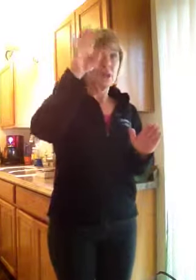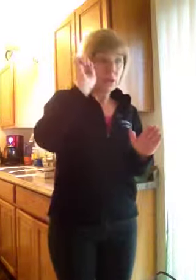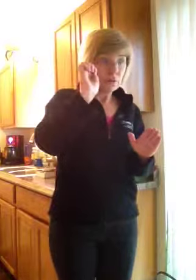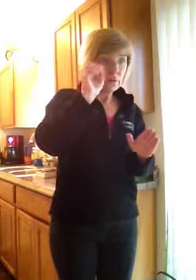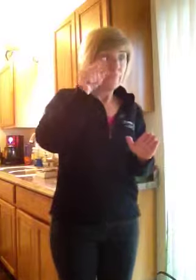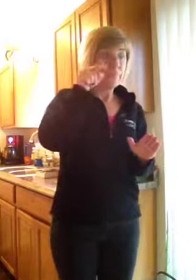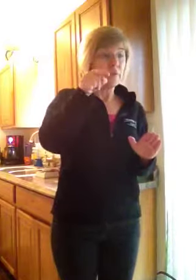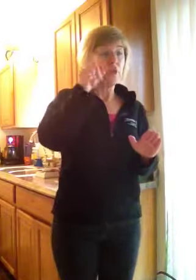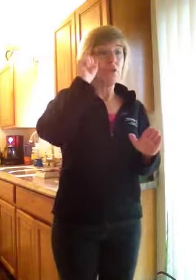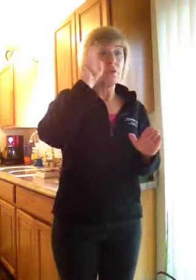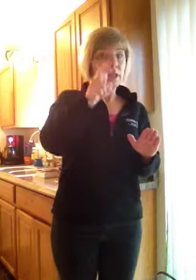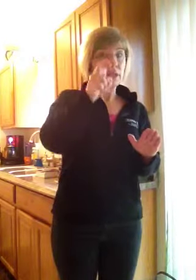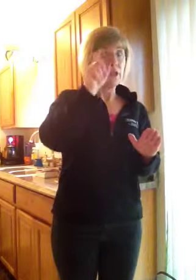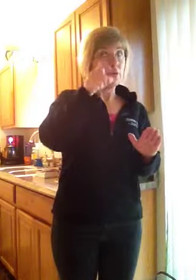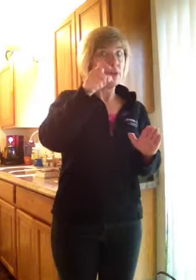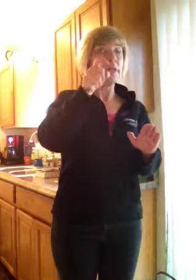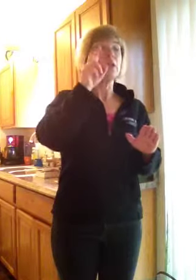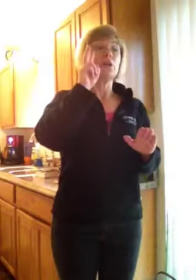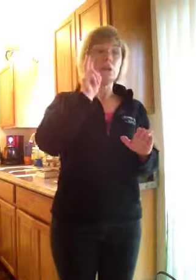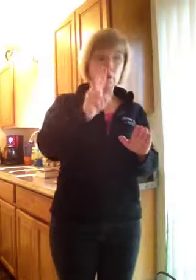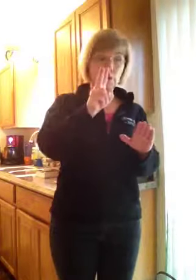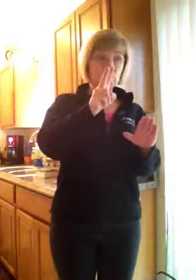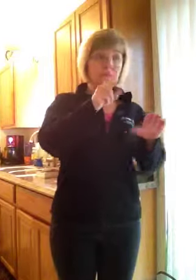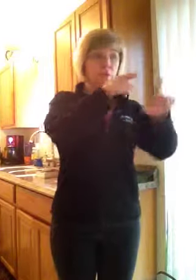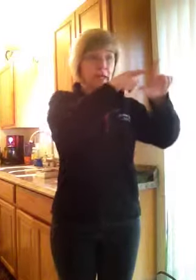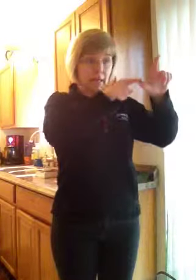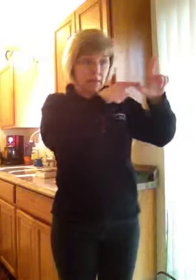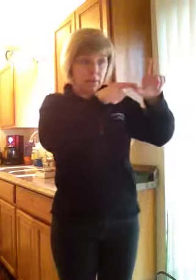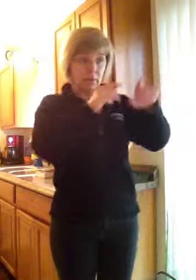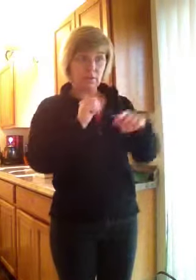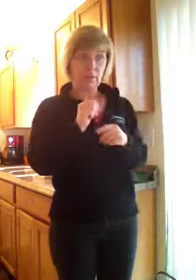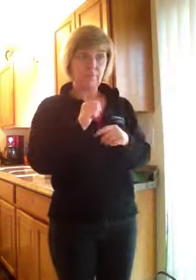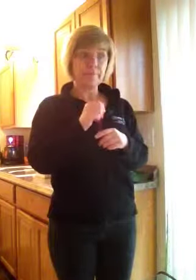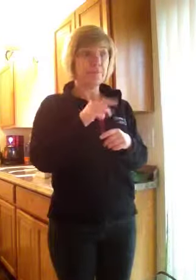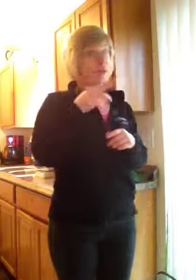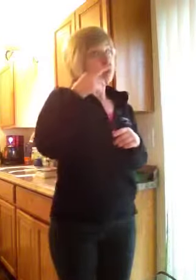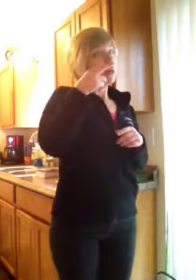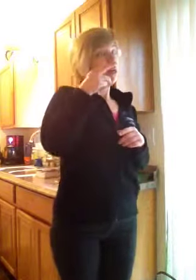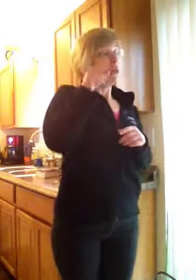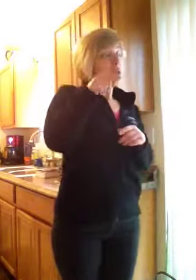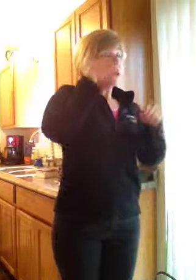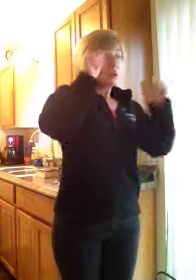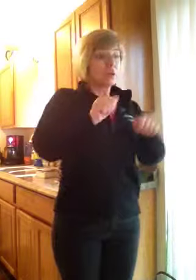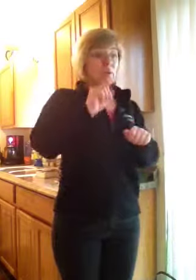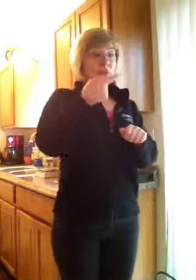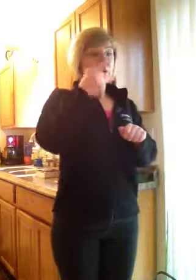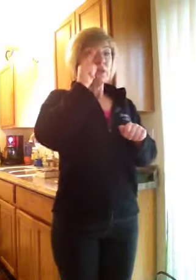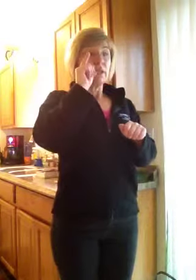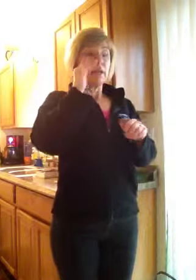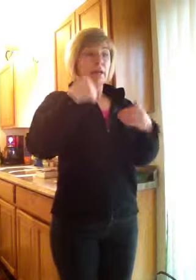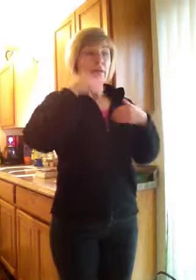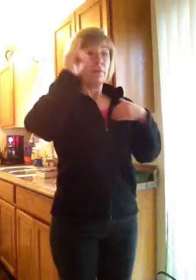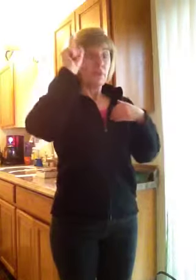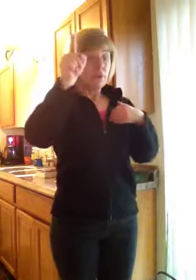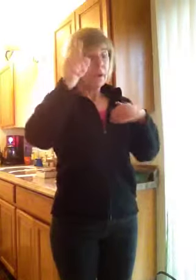right and obtuse triangles because you can only have one right or obtuse angle per triangle. So as soon as you spot one of